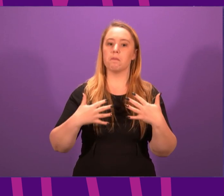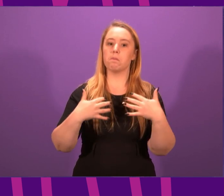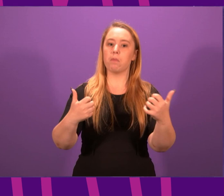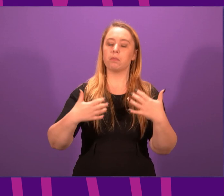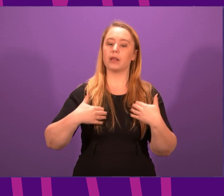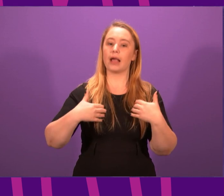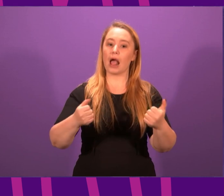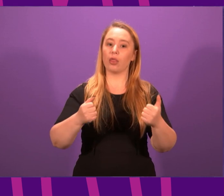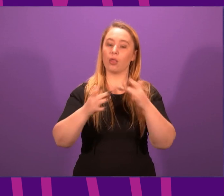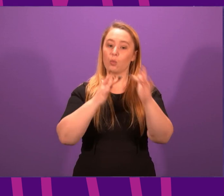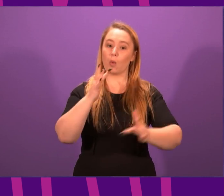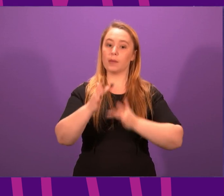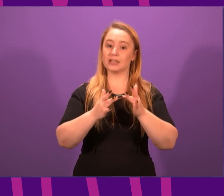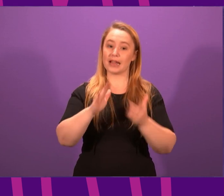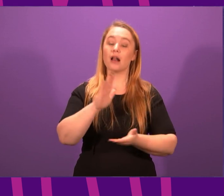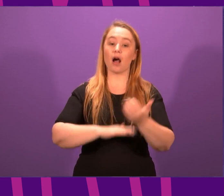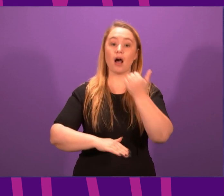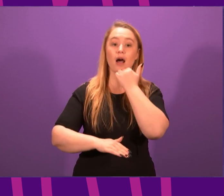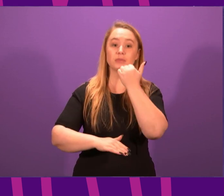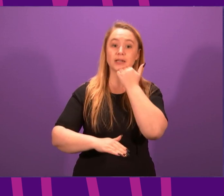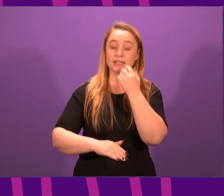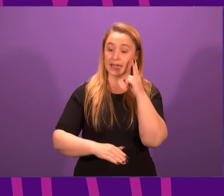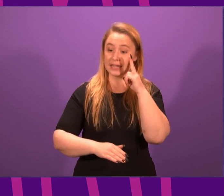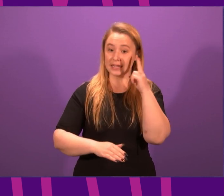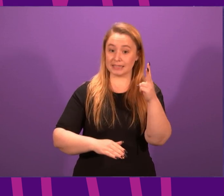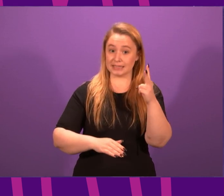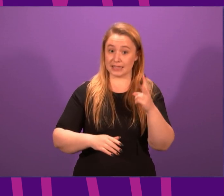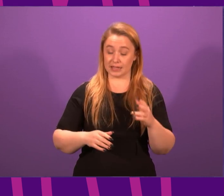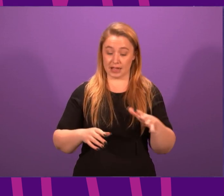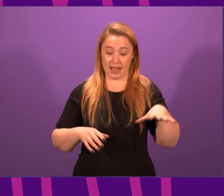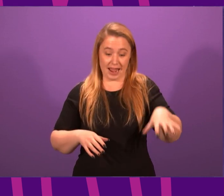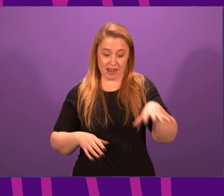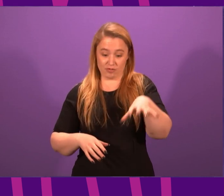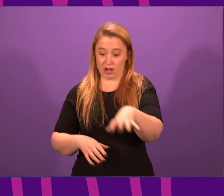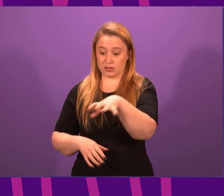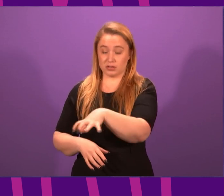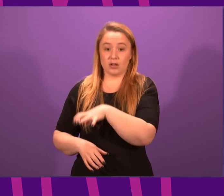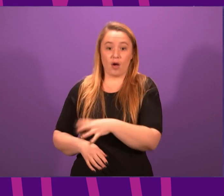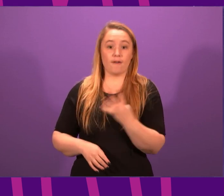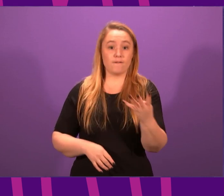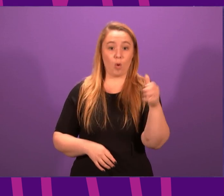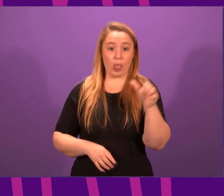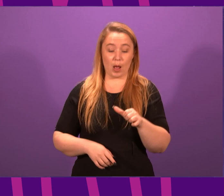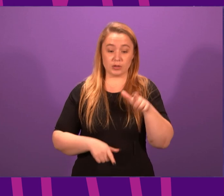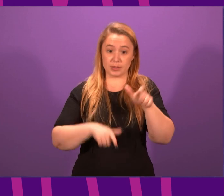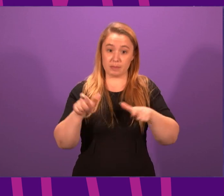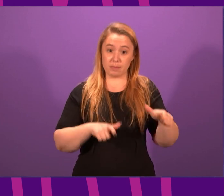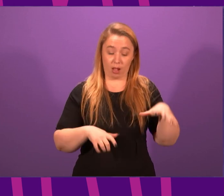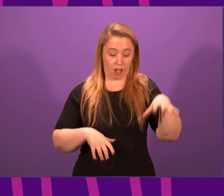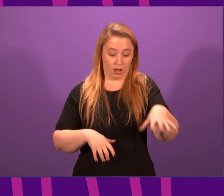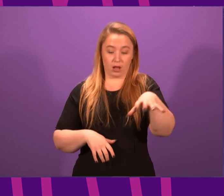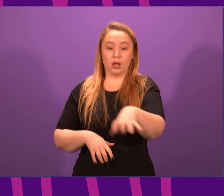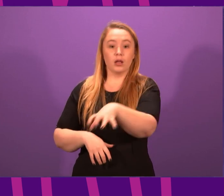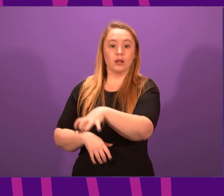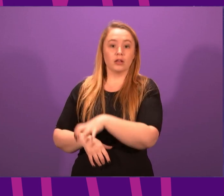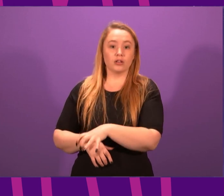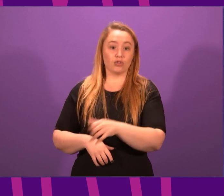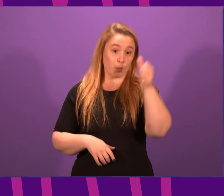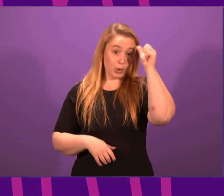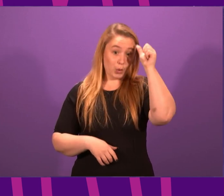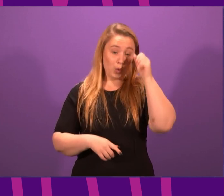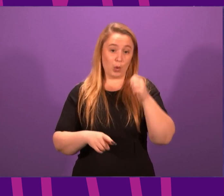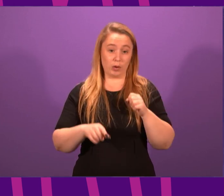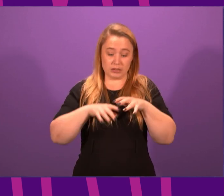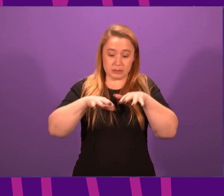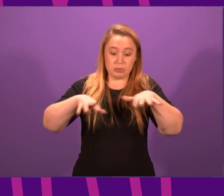single day and see that updated, down to neighbourhoods of 4,000 people. So that information is there. In terms of the second point,